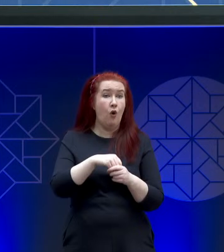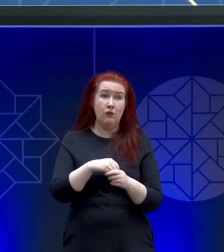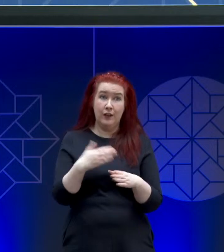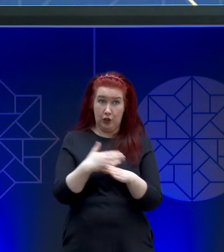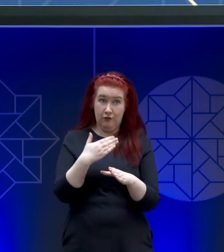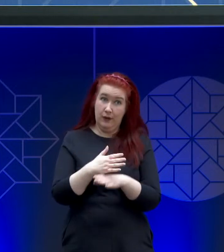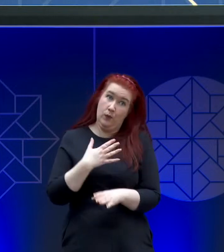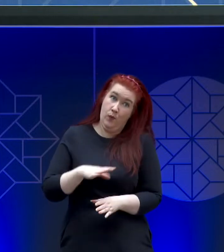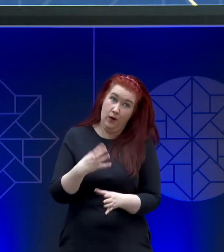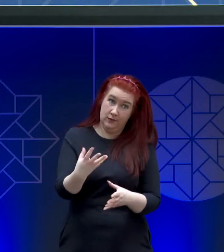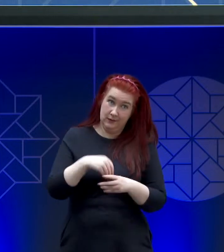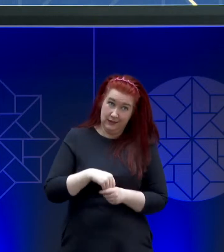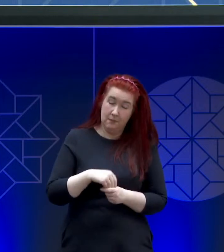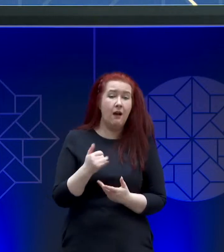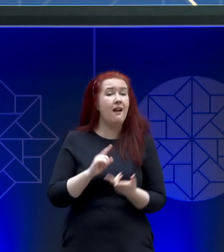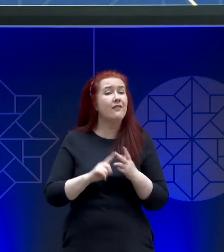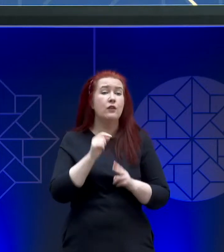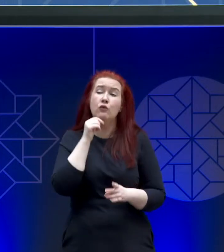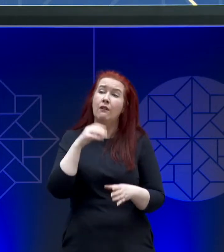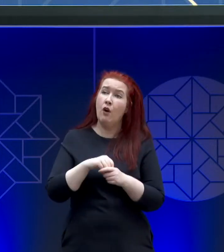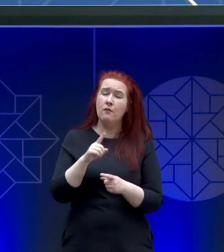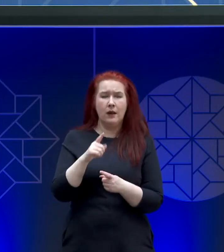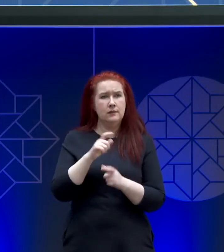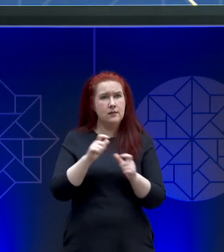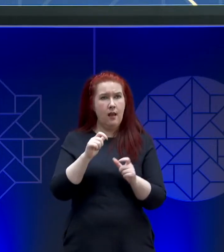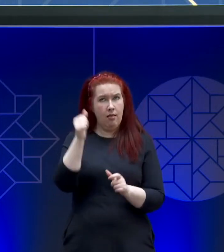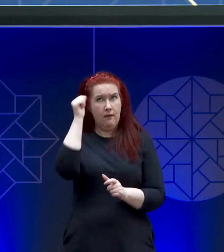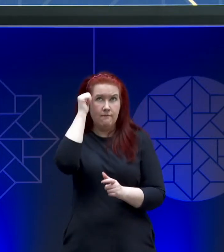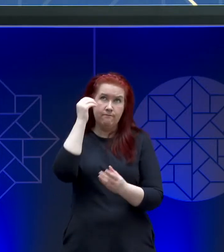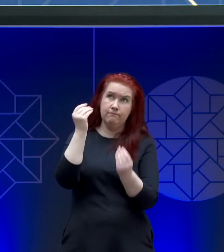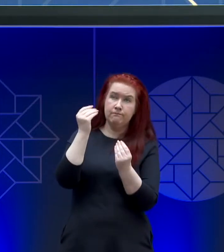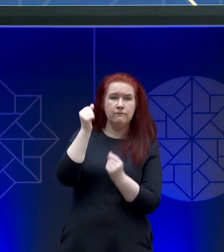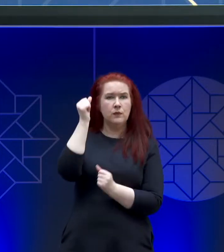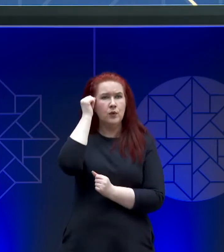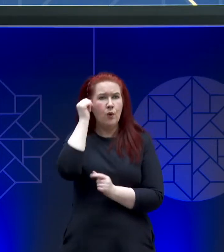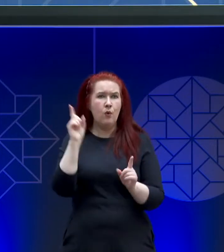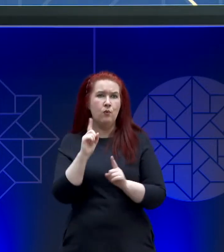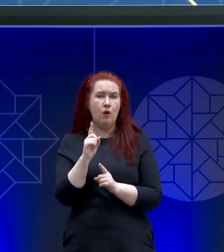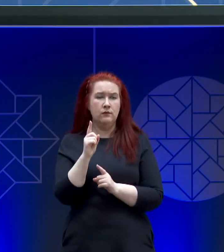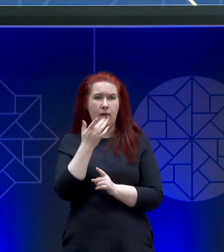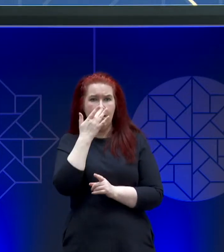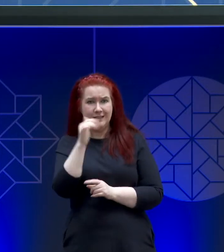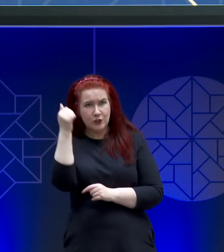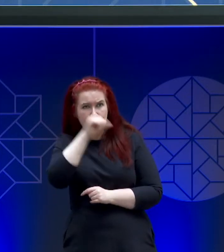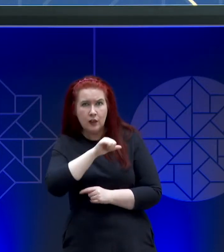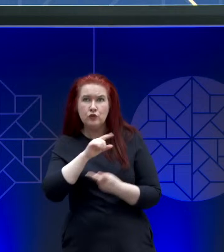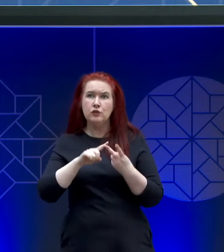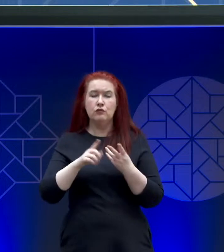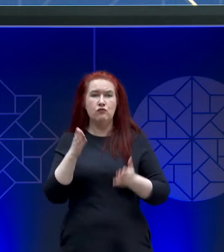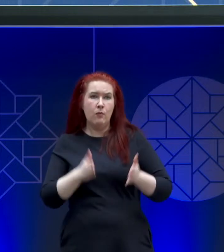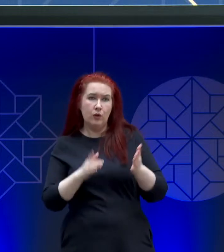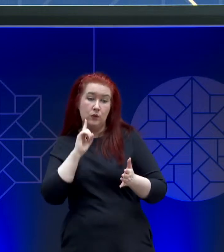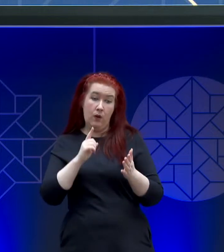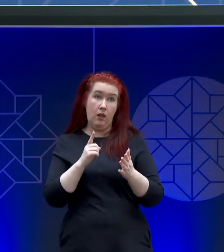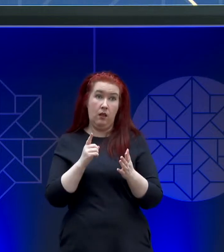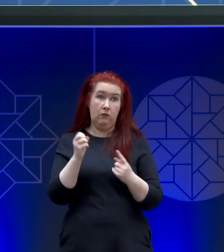we would prefer, but even if they don't, become educated and aware of what robotics and AI is going to mean for them as they